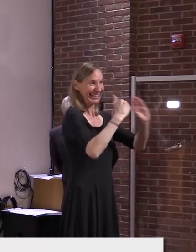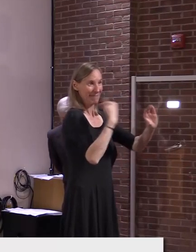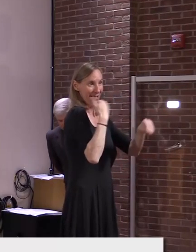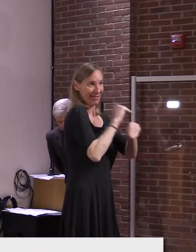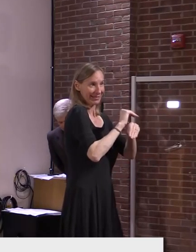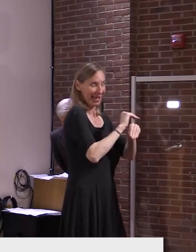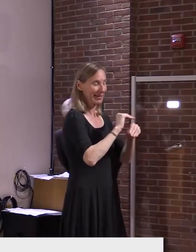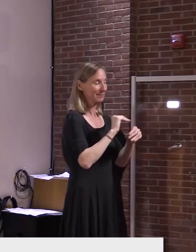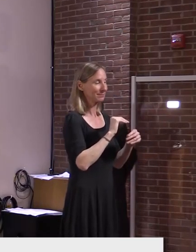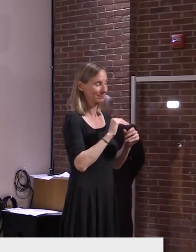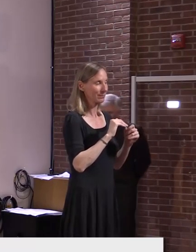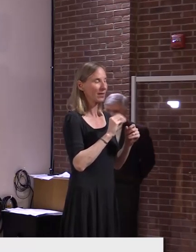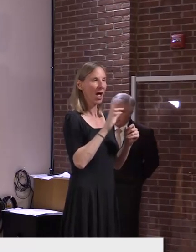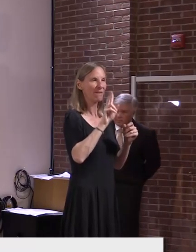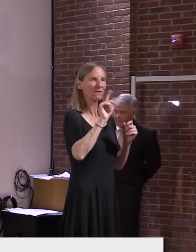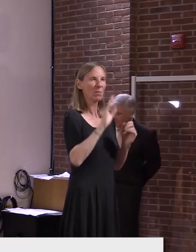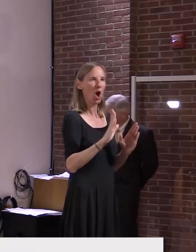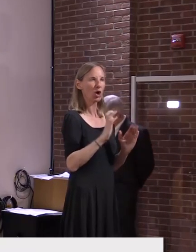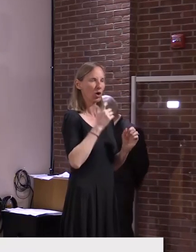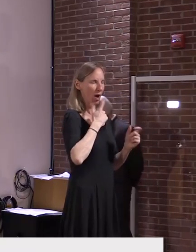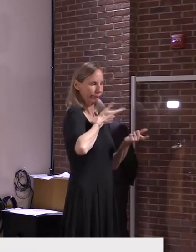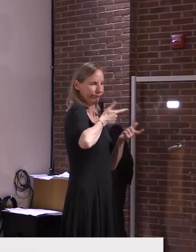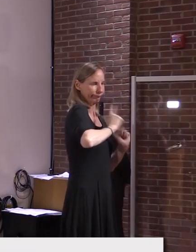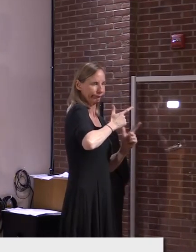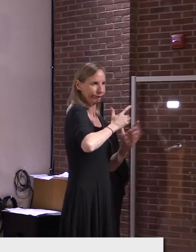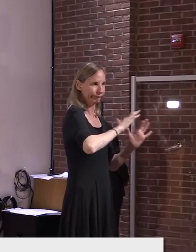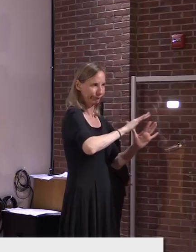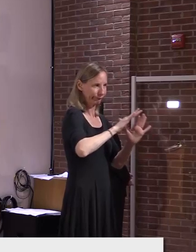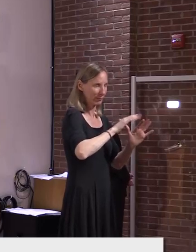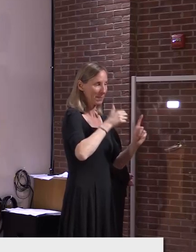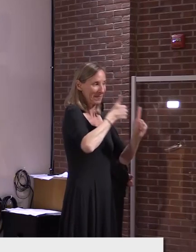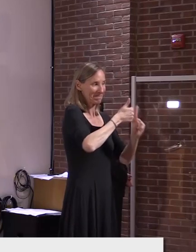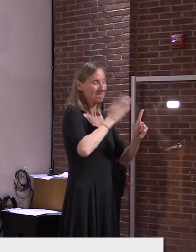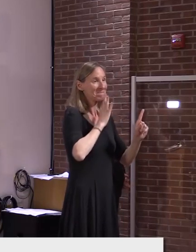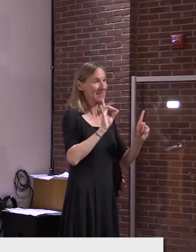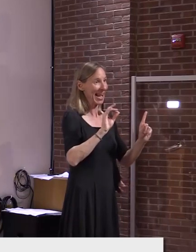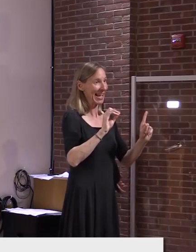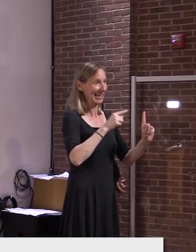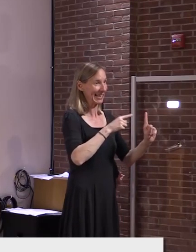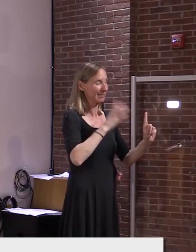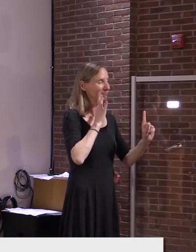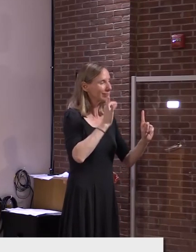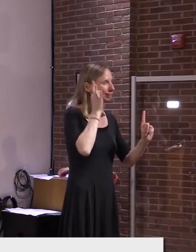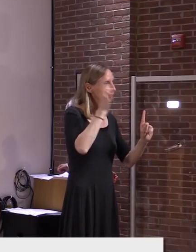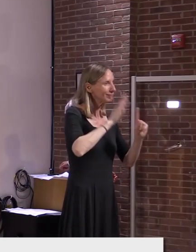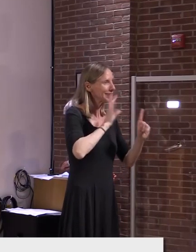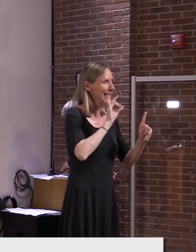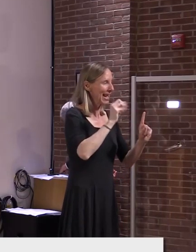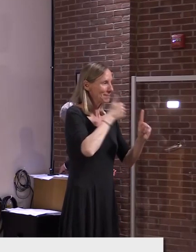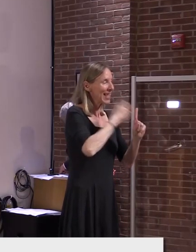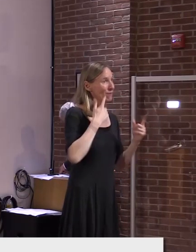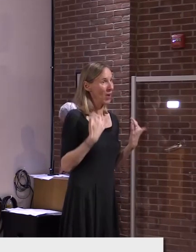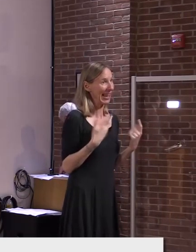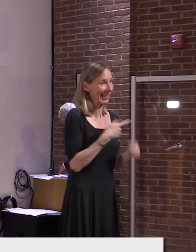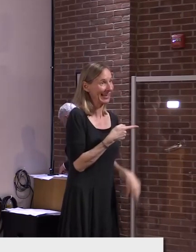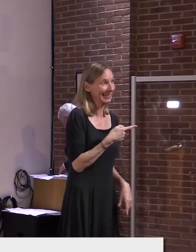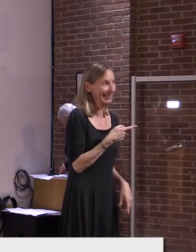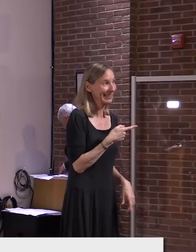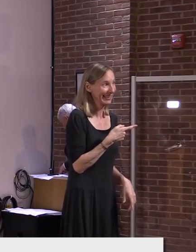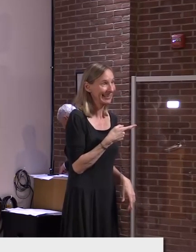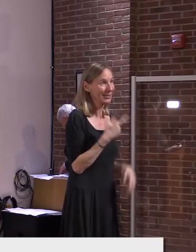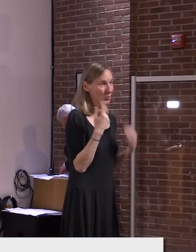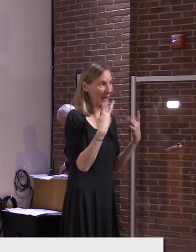Vermonter that I've corresponded with previously, who's on the verge of turning 80, and has been waiting for the vaccine in